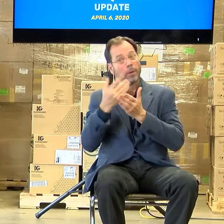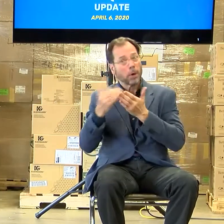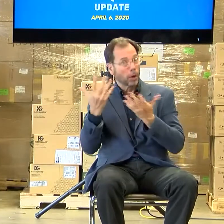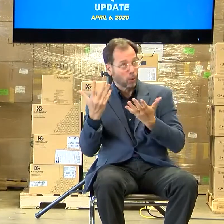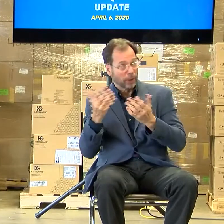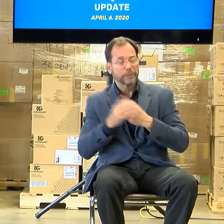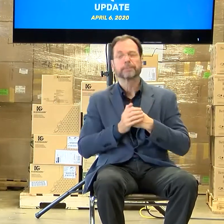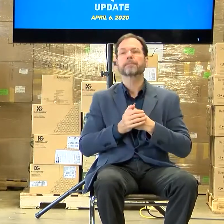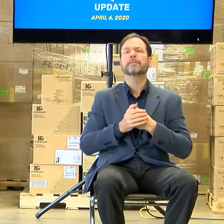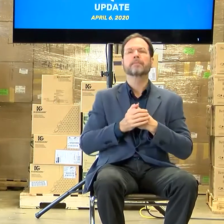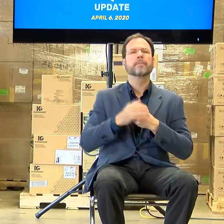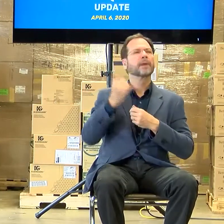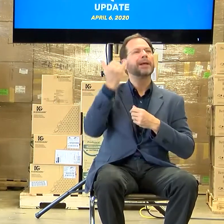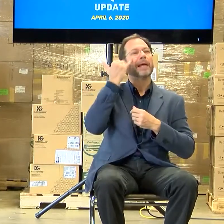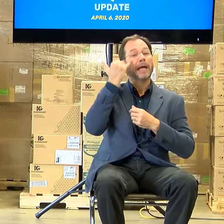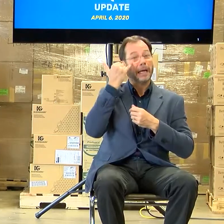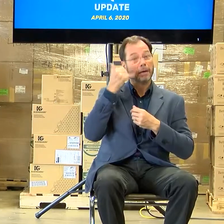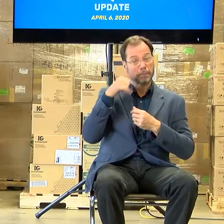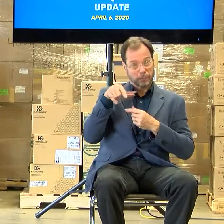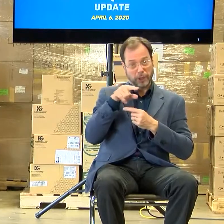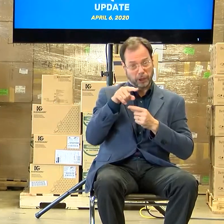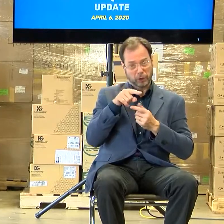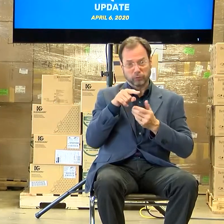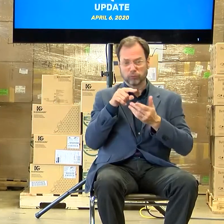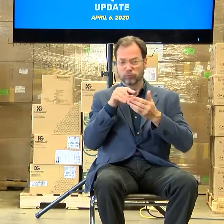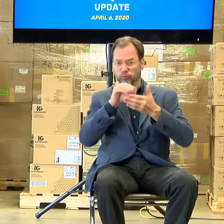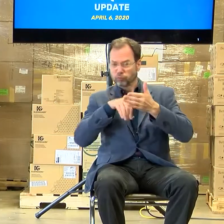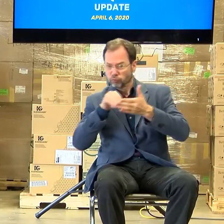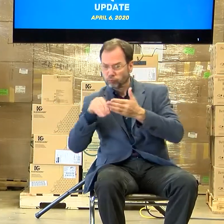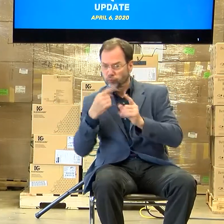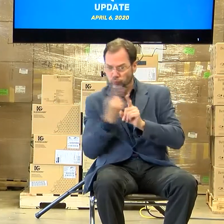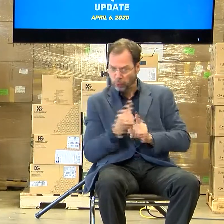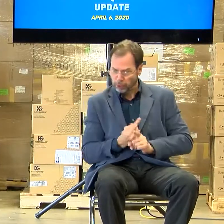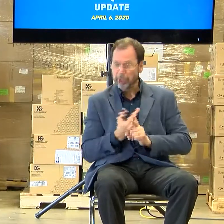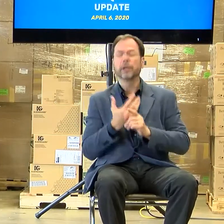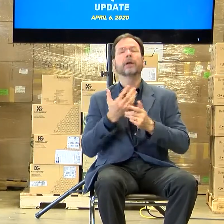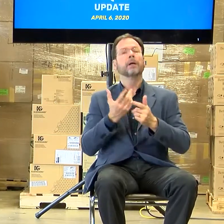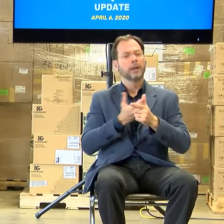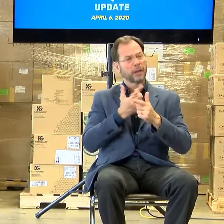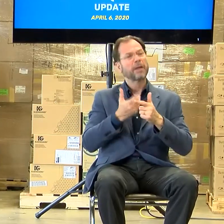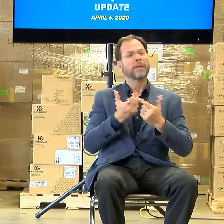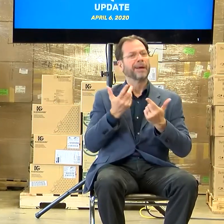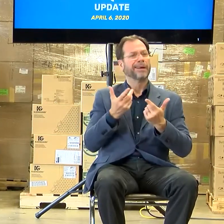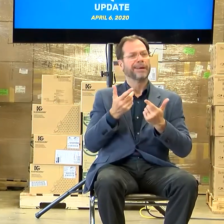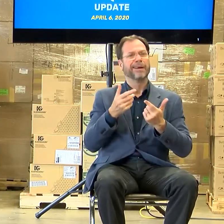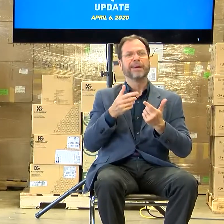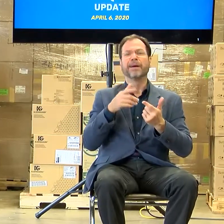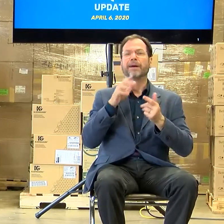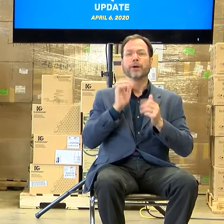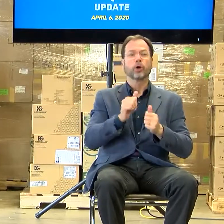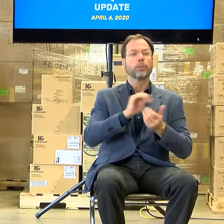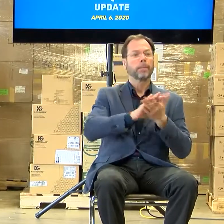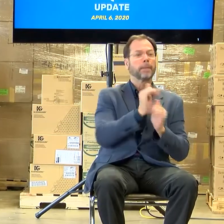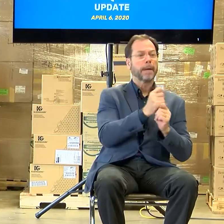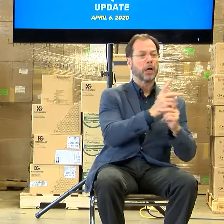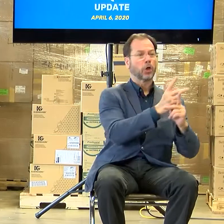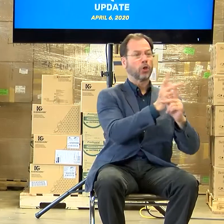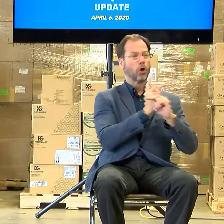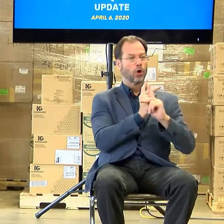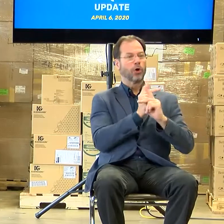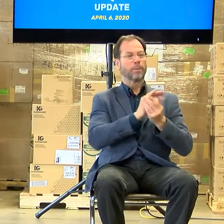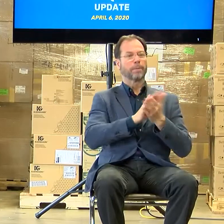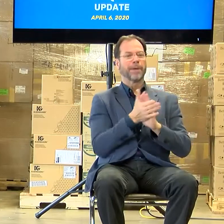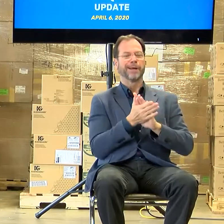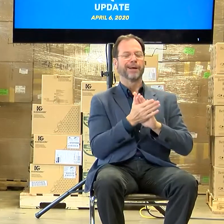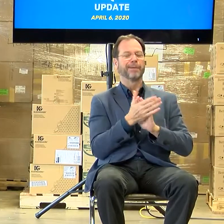them is if they are handled correctly, it's possible that they are able to convert from a loan into a